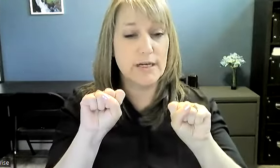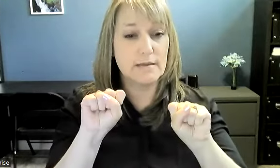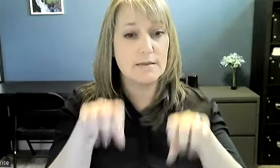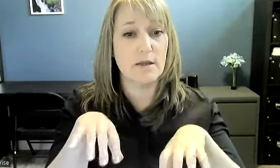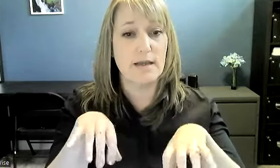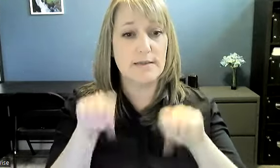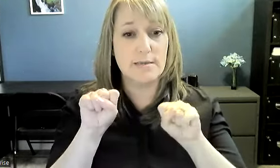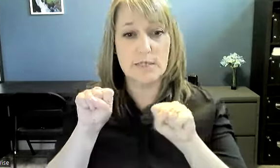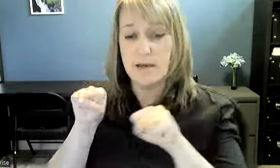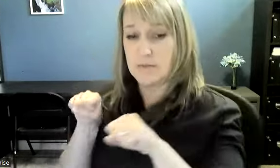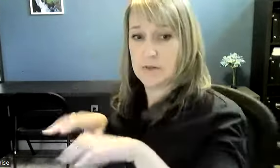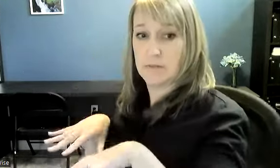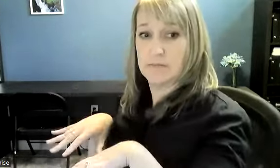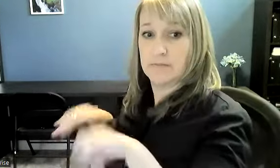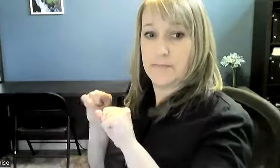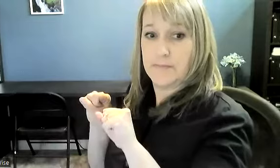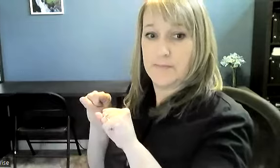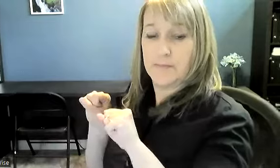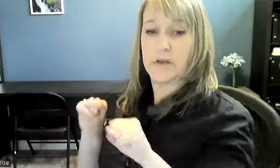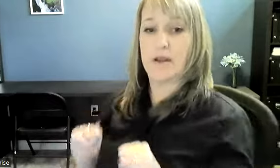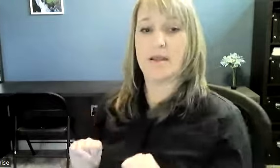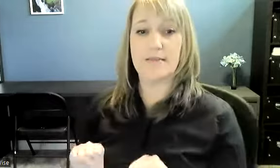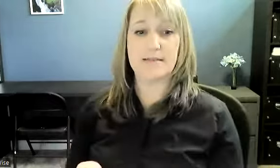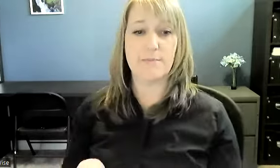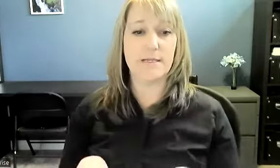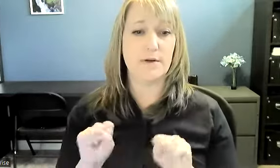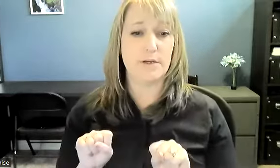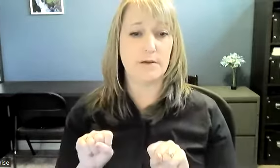hands at the same time. So, and again, that's happening down here.